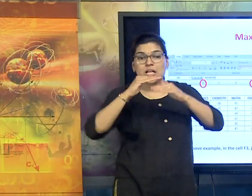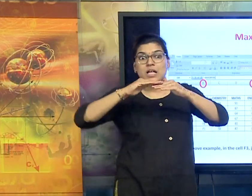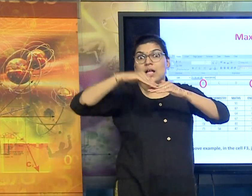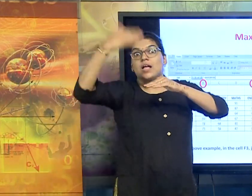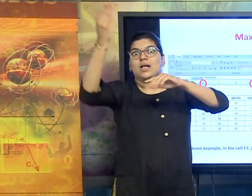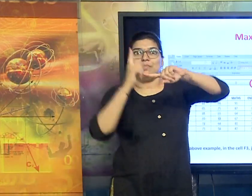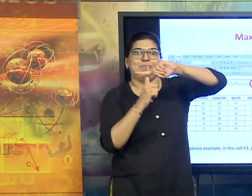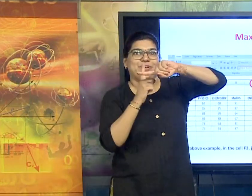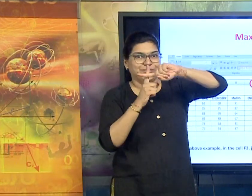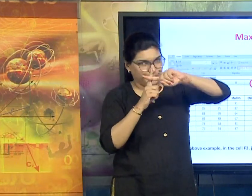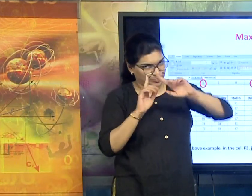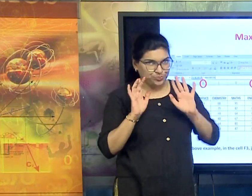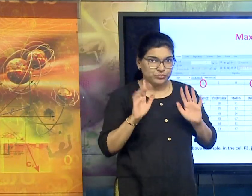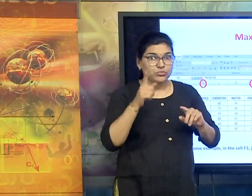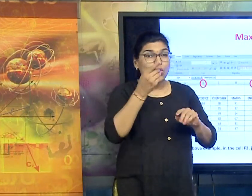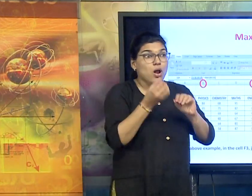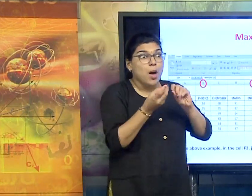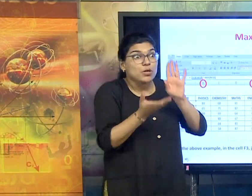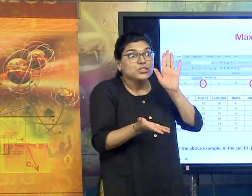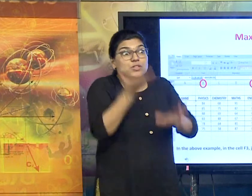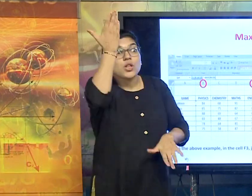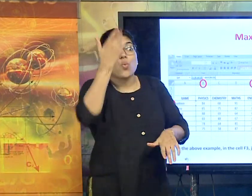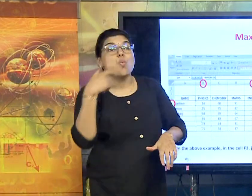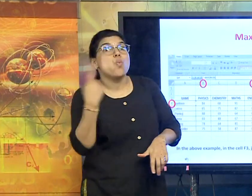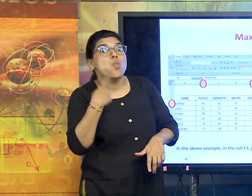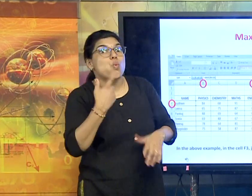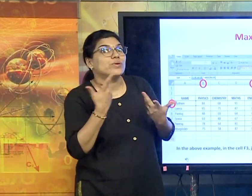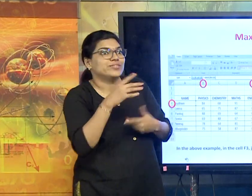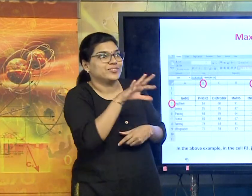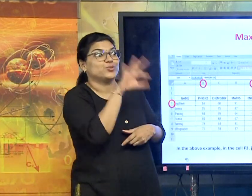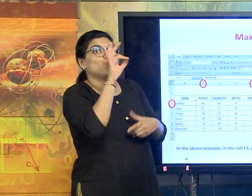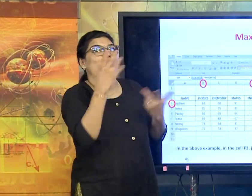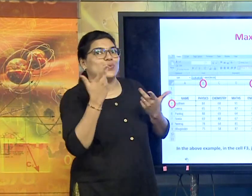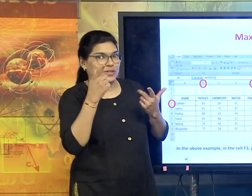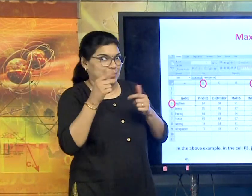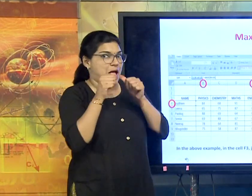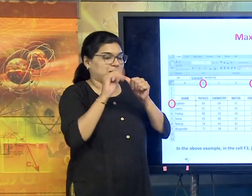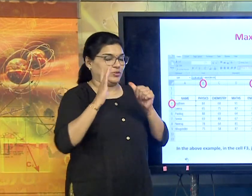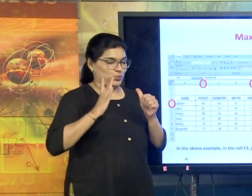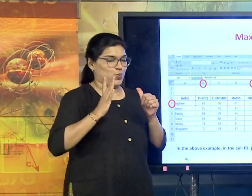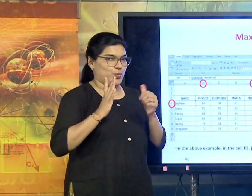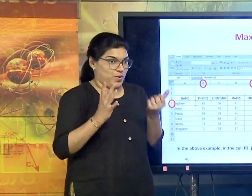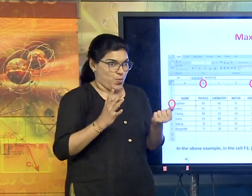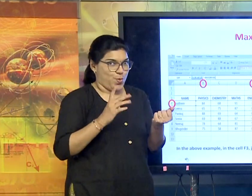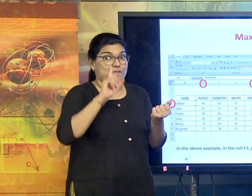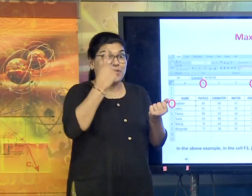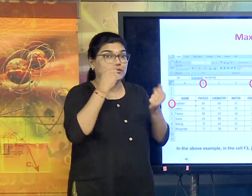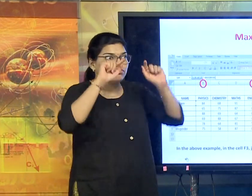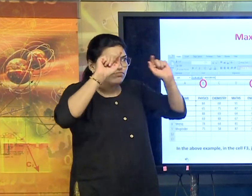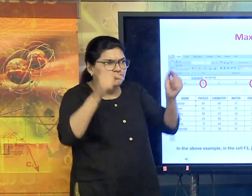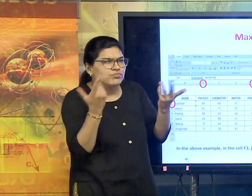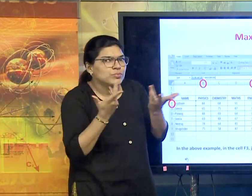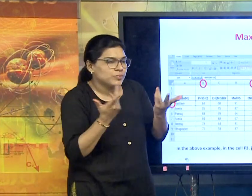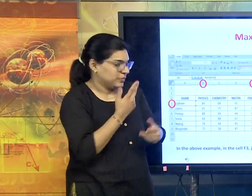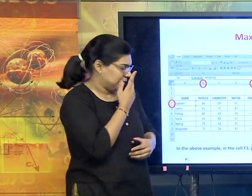some numbers which are greater than a given number. Here we will be doing